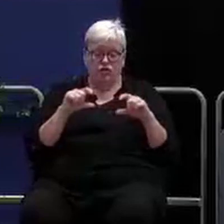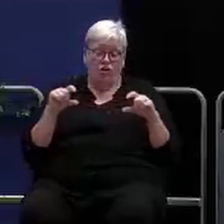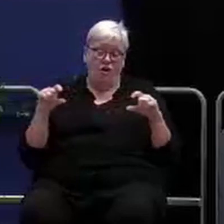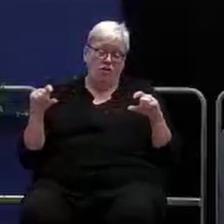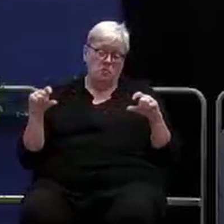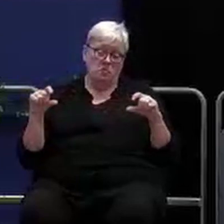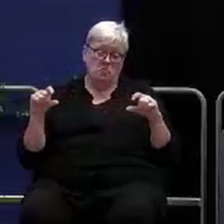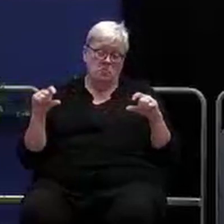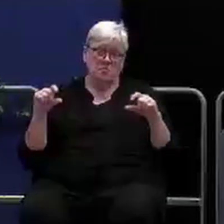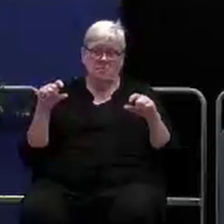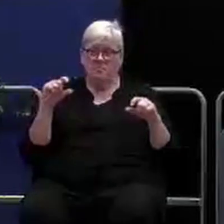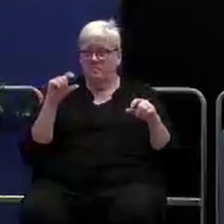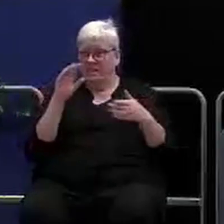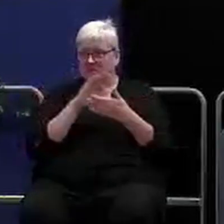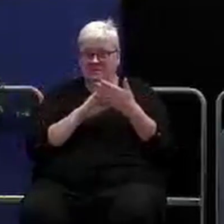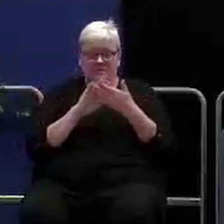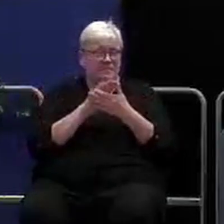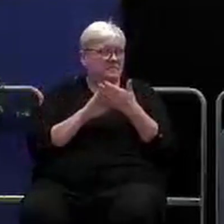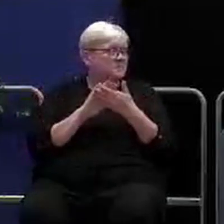15 centimetre diameter.